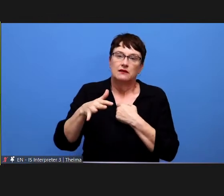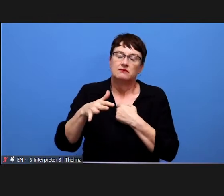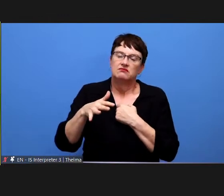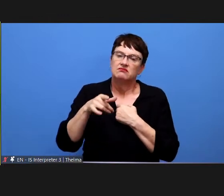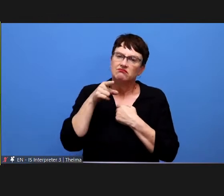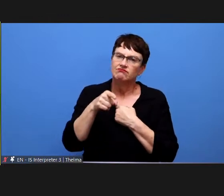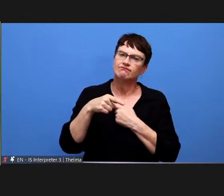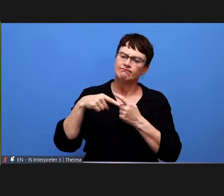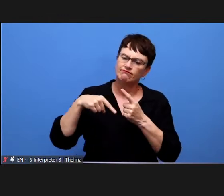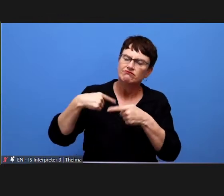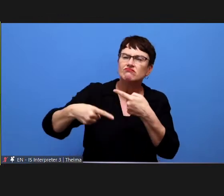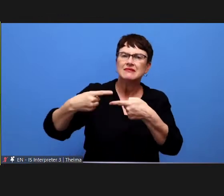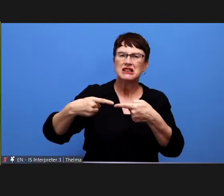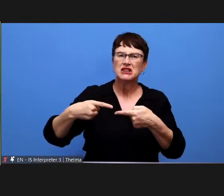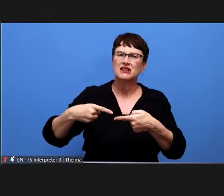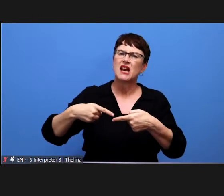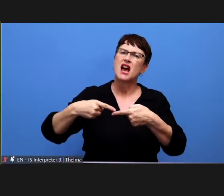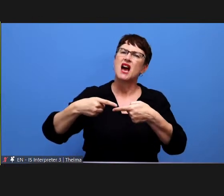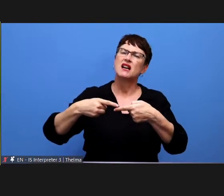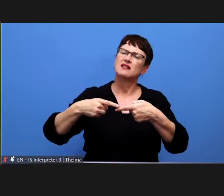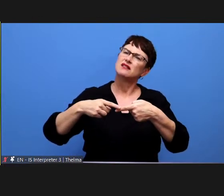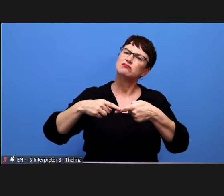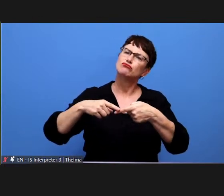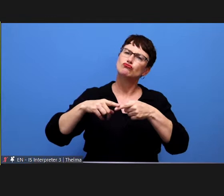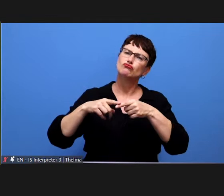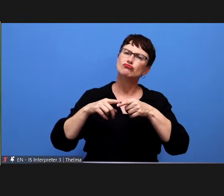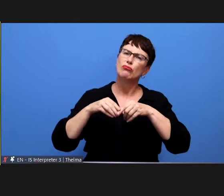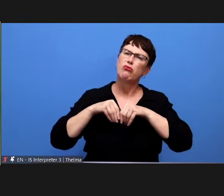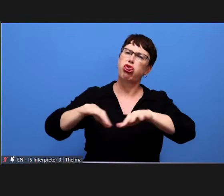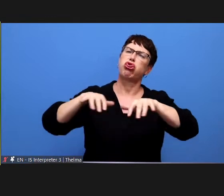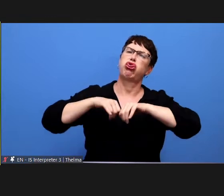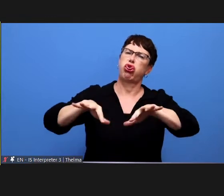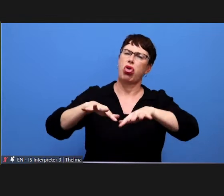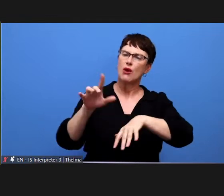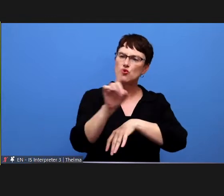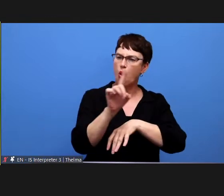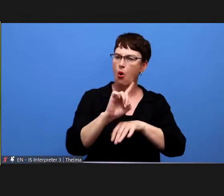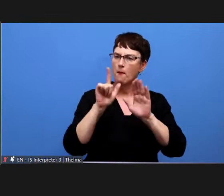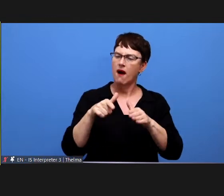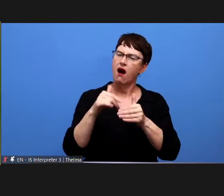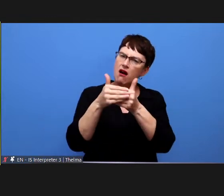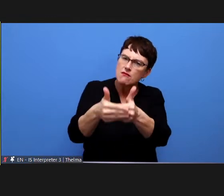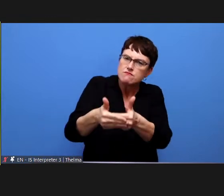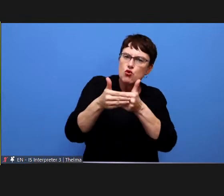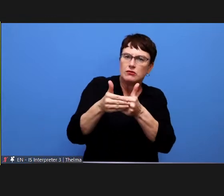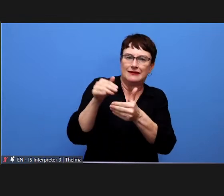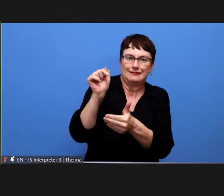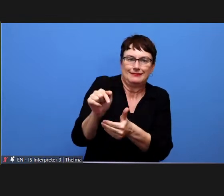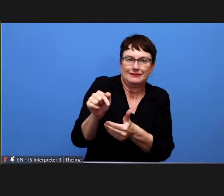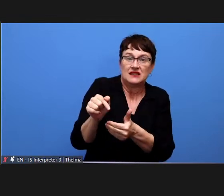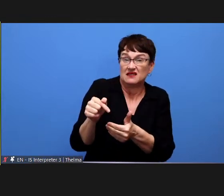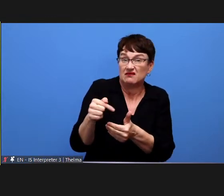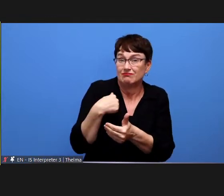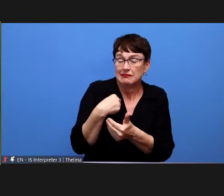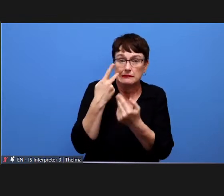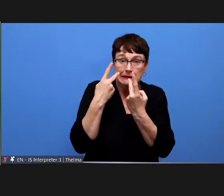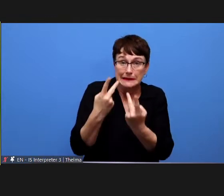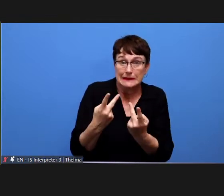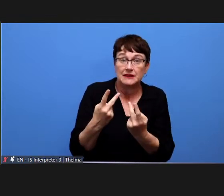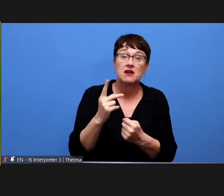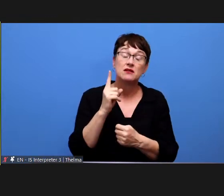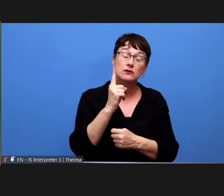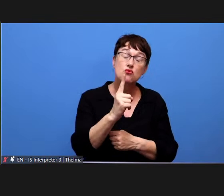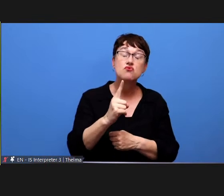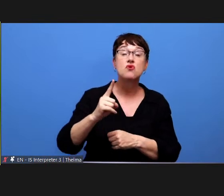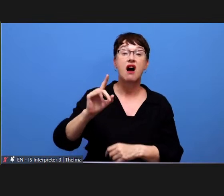overall increase, which is not getting us there. And we have a long way to go on transboundary cooperation, where